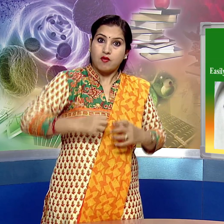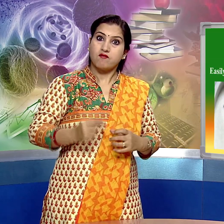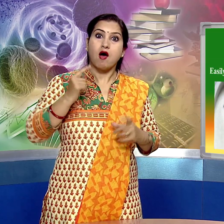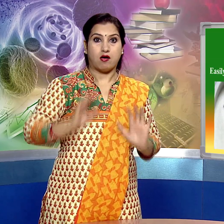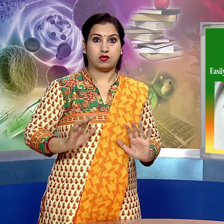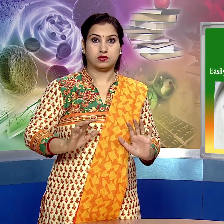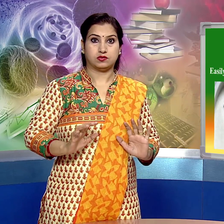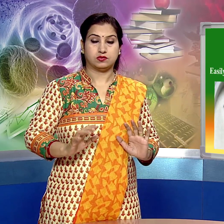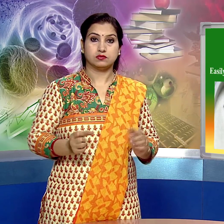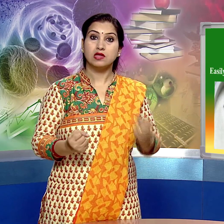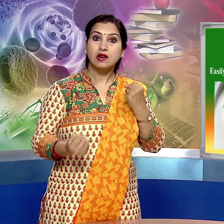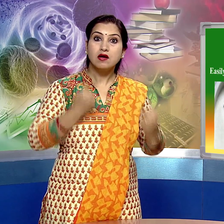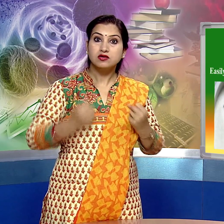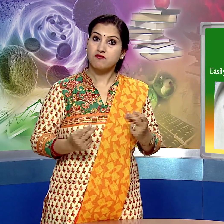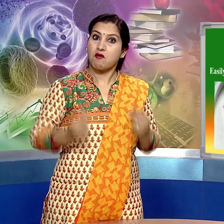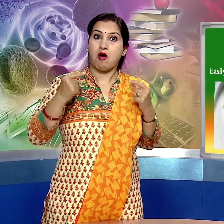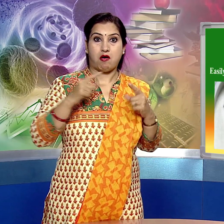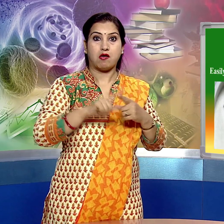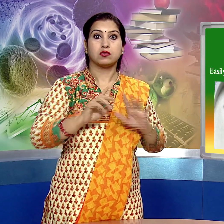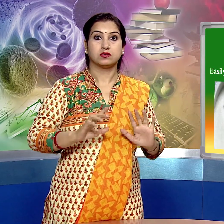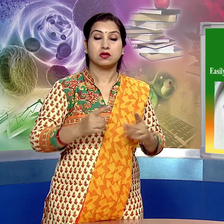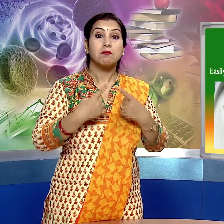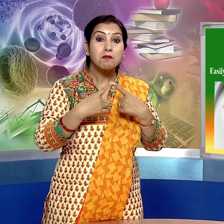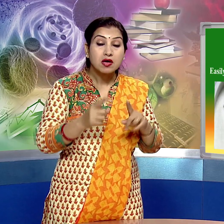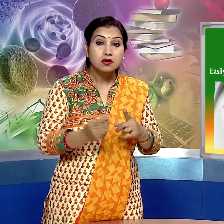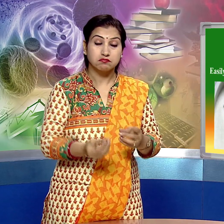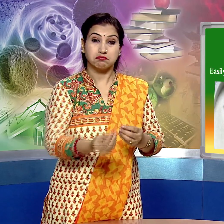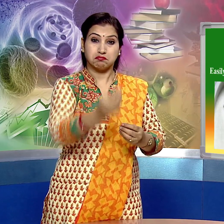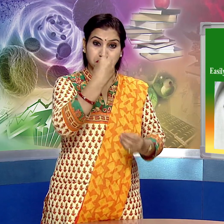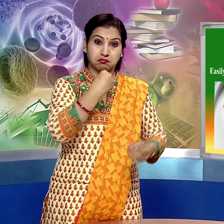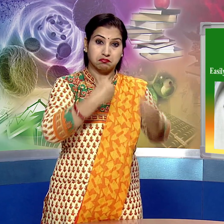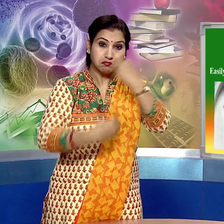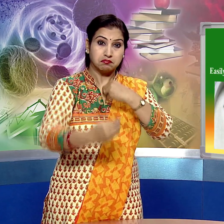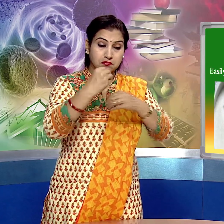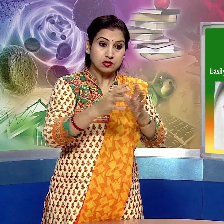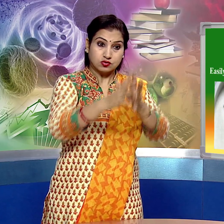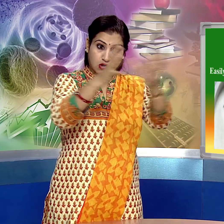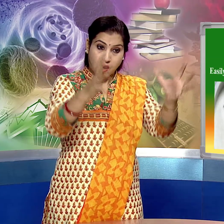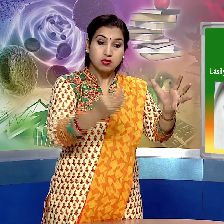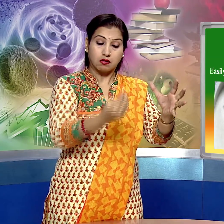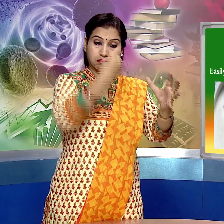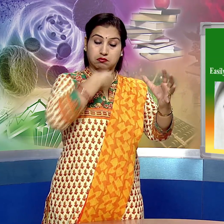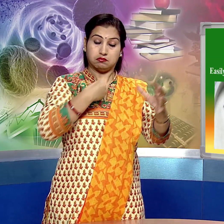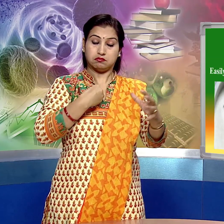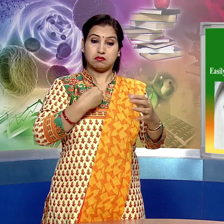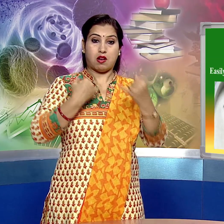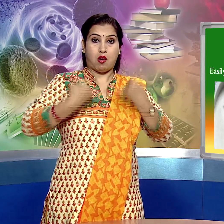It is a quick source of energy, but excess of sugar is bad for health.